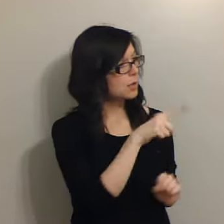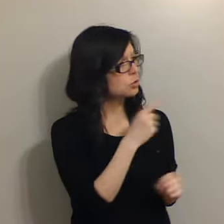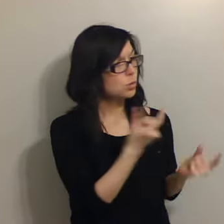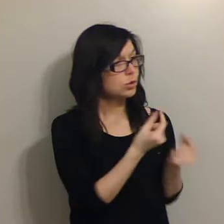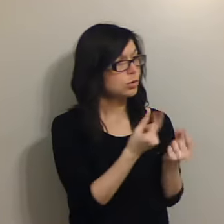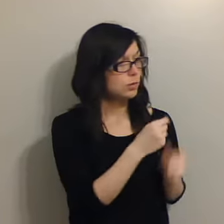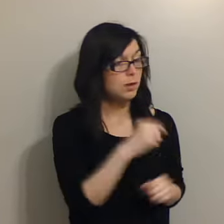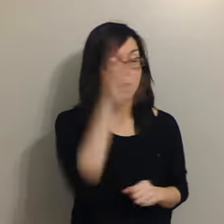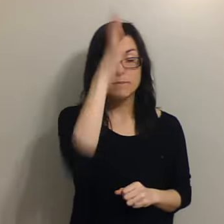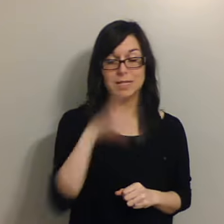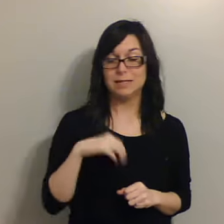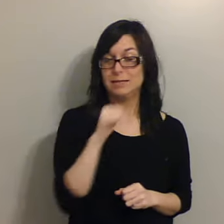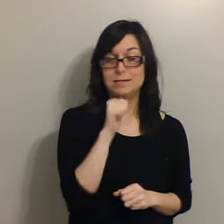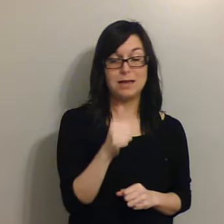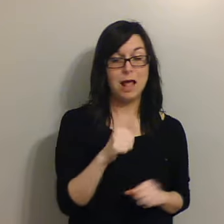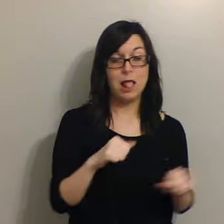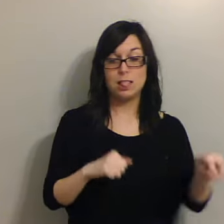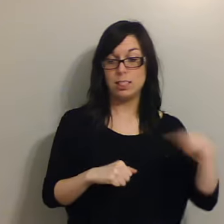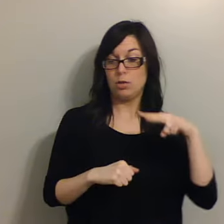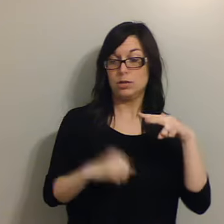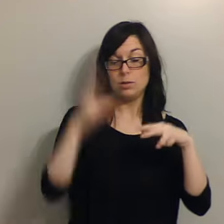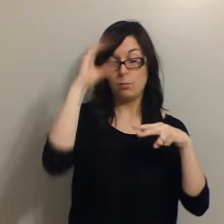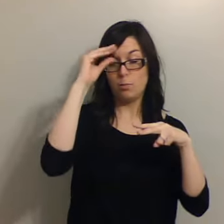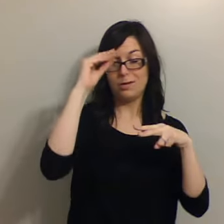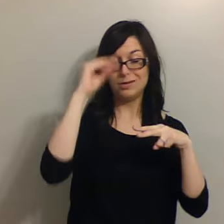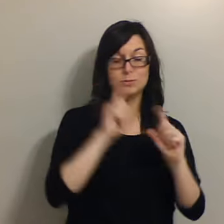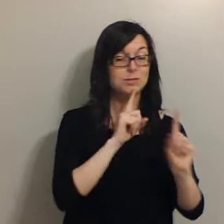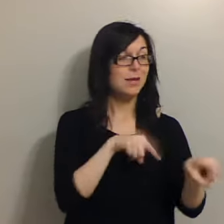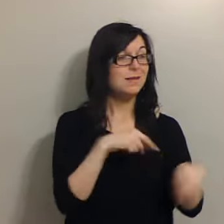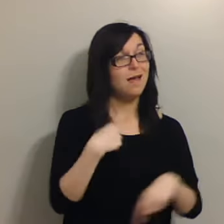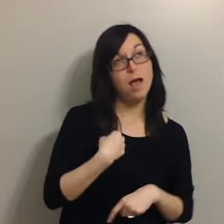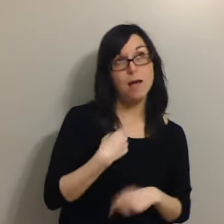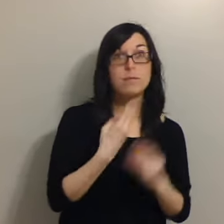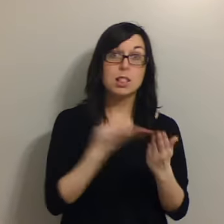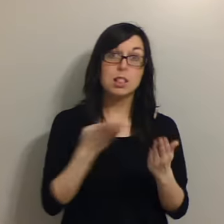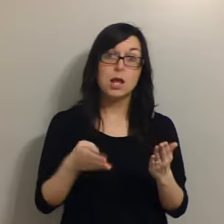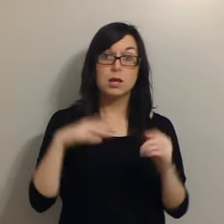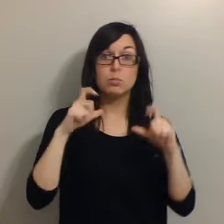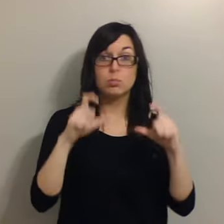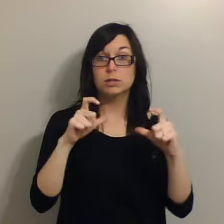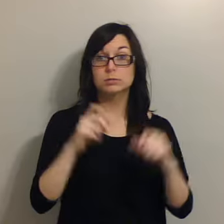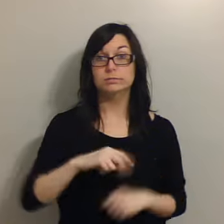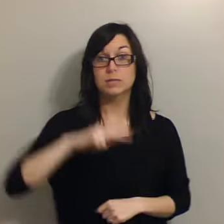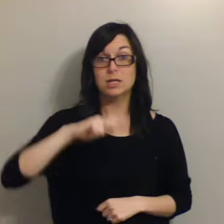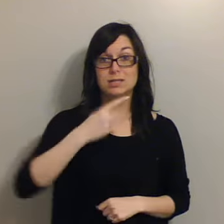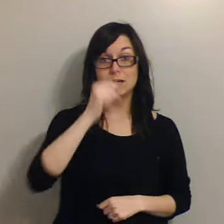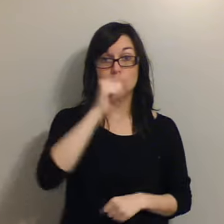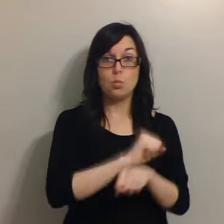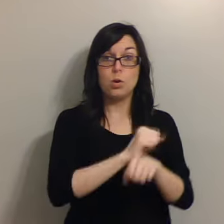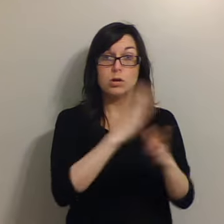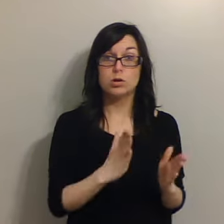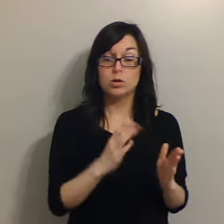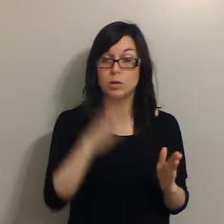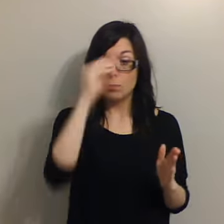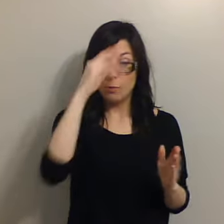up, he responded, I'm laying bricks. The little boy went to the second brick mason and asked him, What